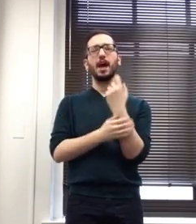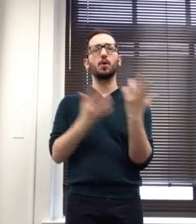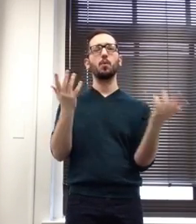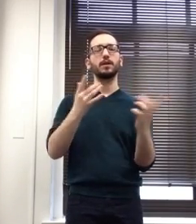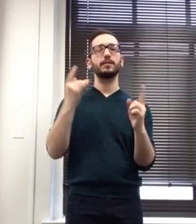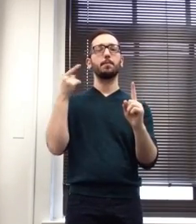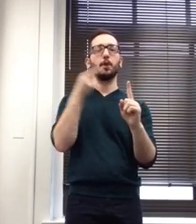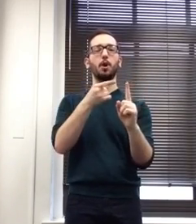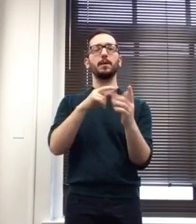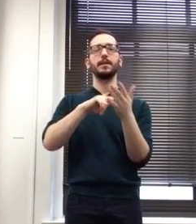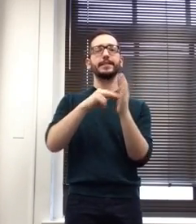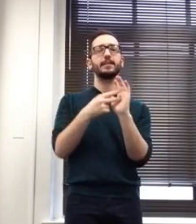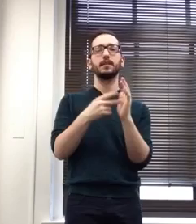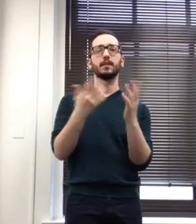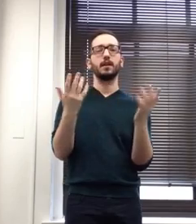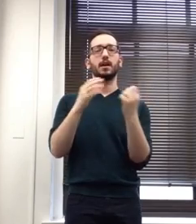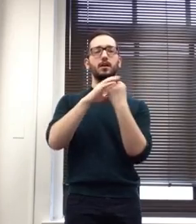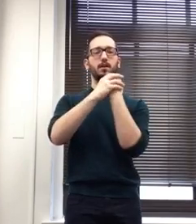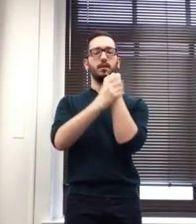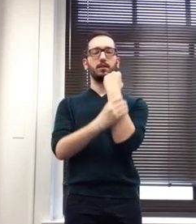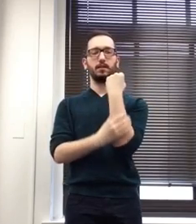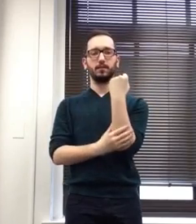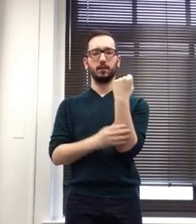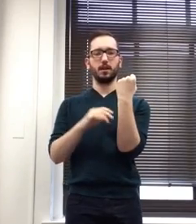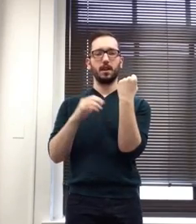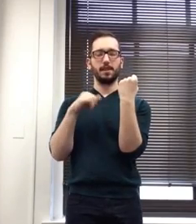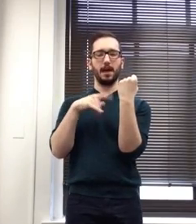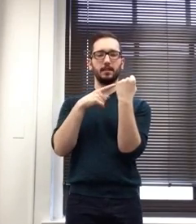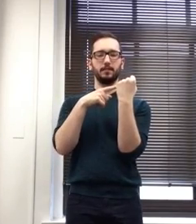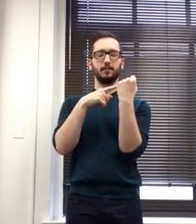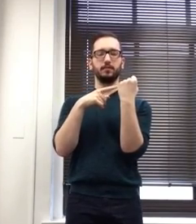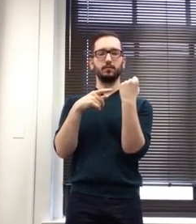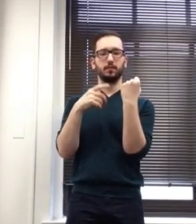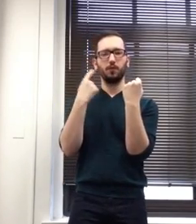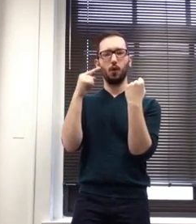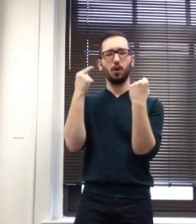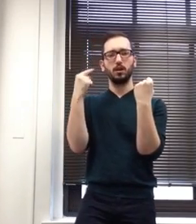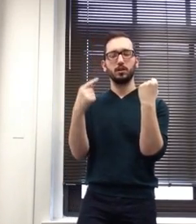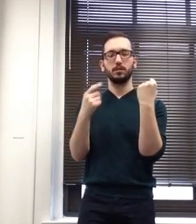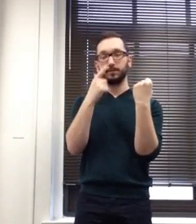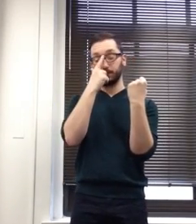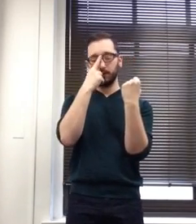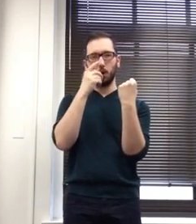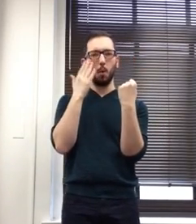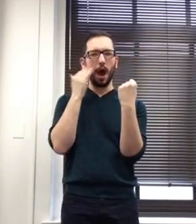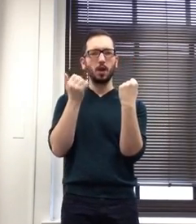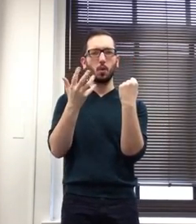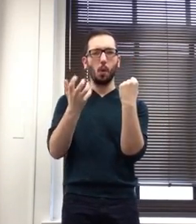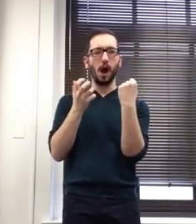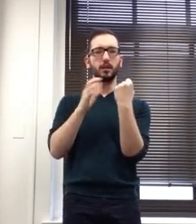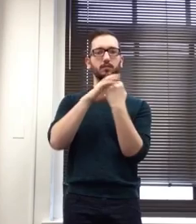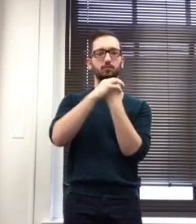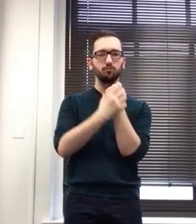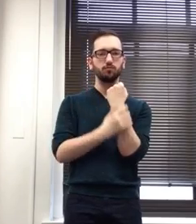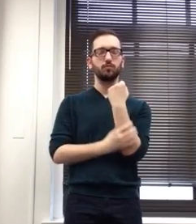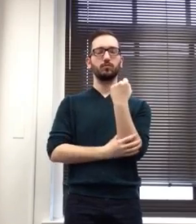we could get out of the periosteum? What do you think the purpose of that bone structure could be? Why would you want a sleeve around this bone?